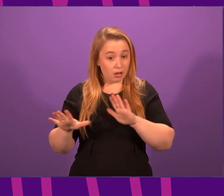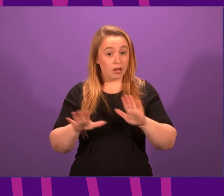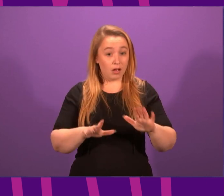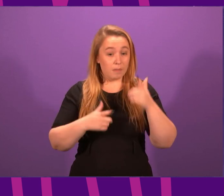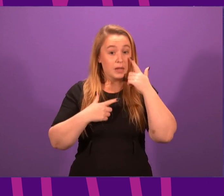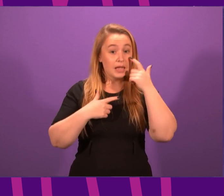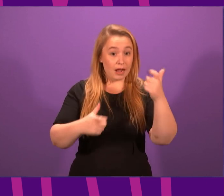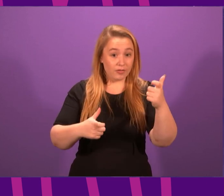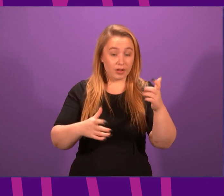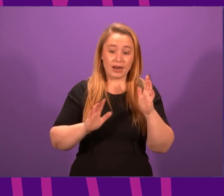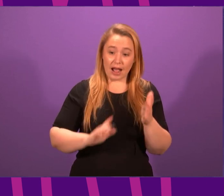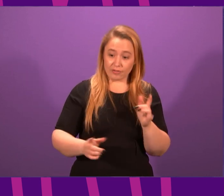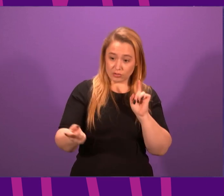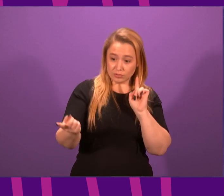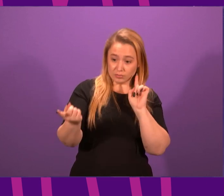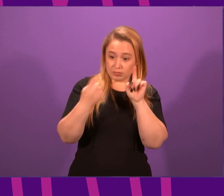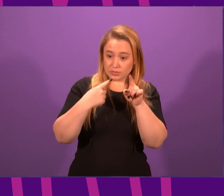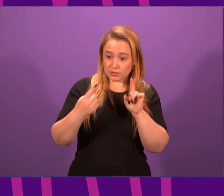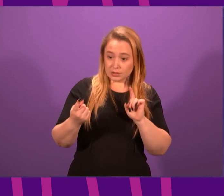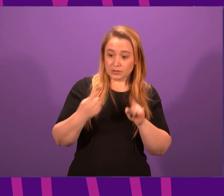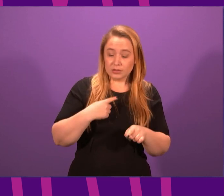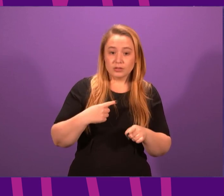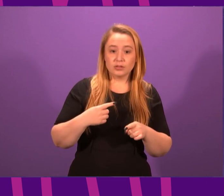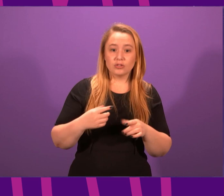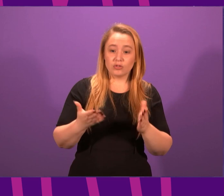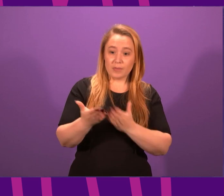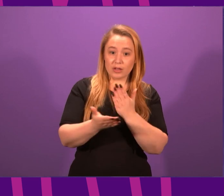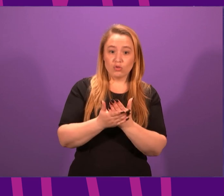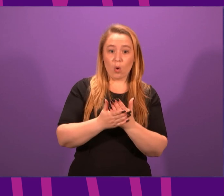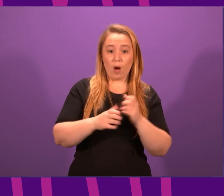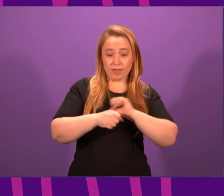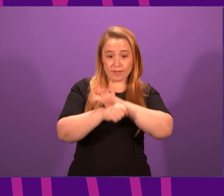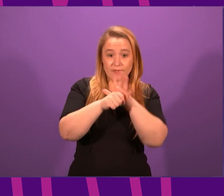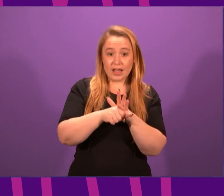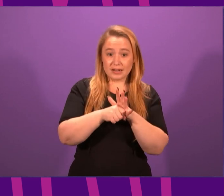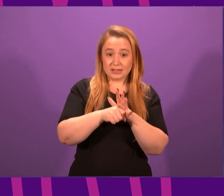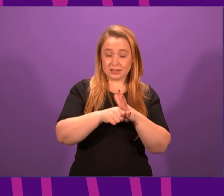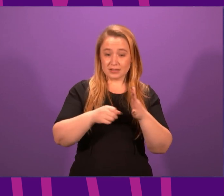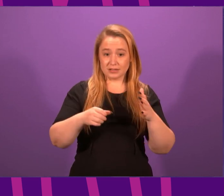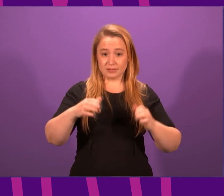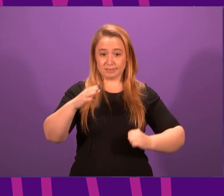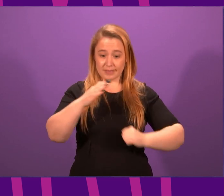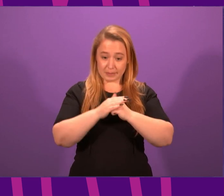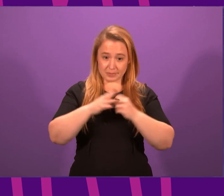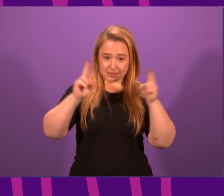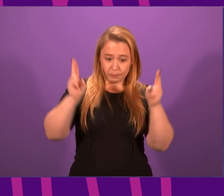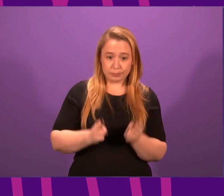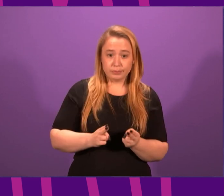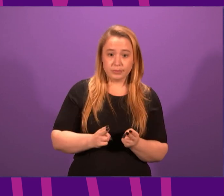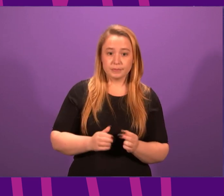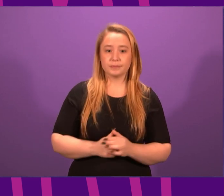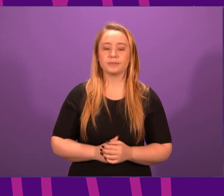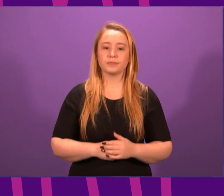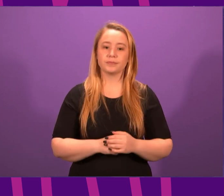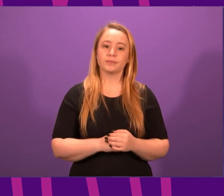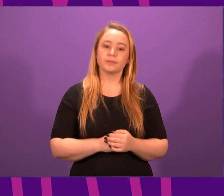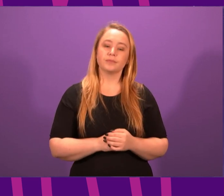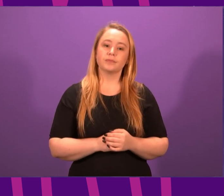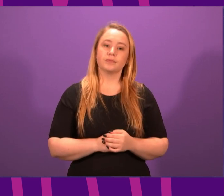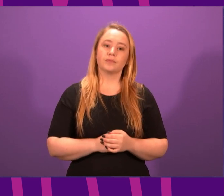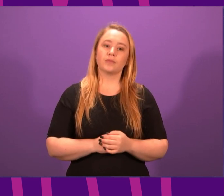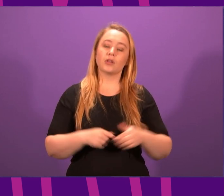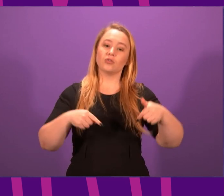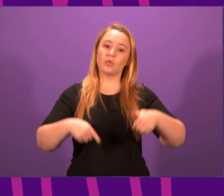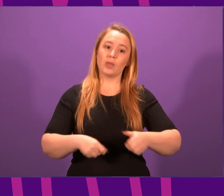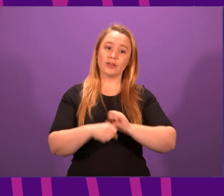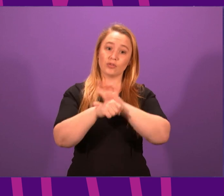action necessary to suppress the virus to the lowest possible levels. But given that we are likely to be living with